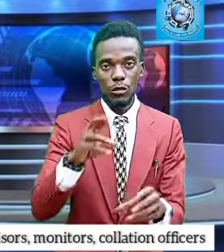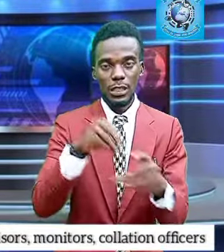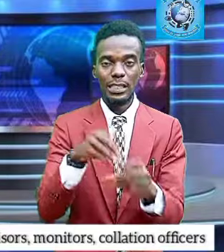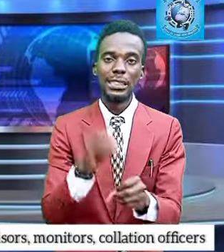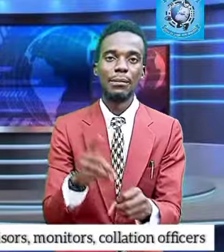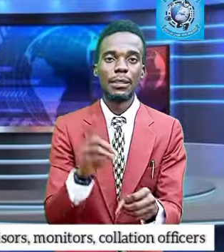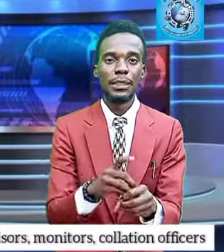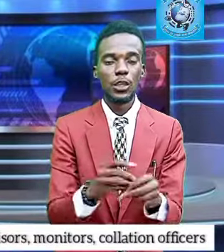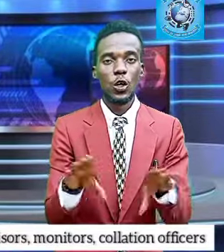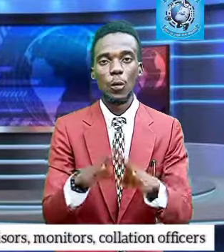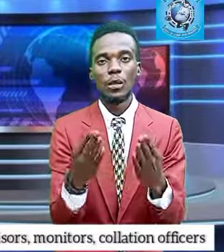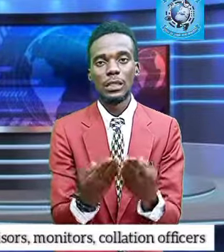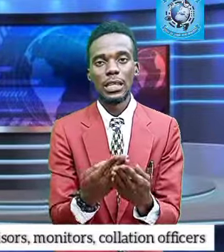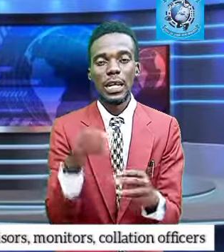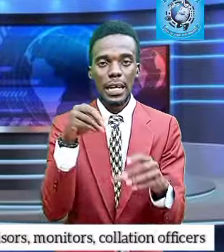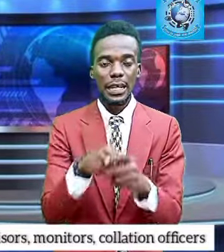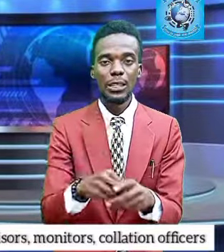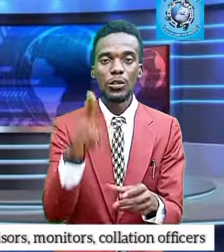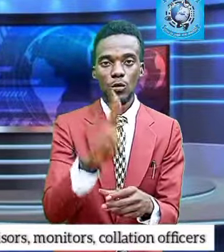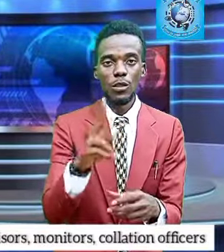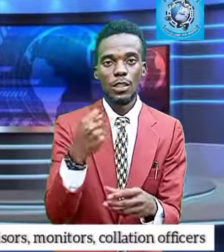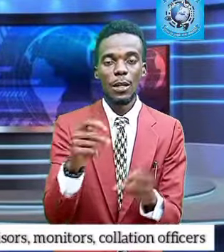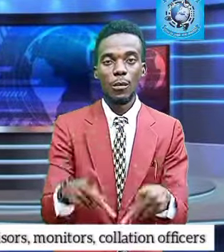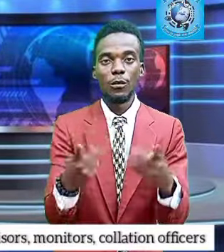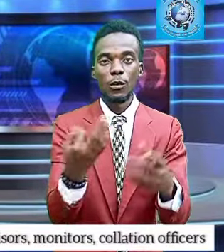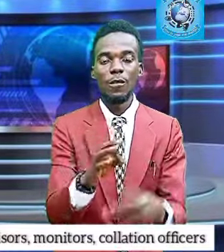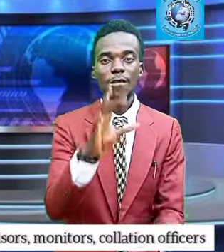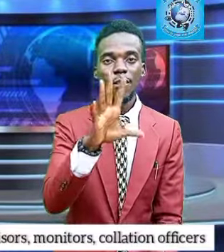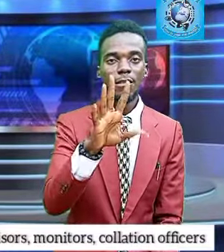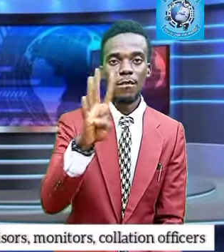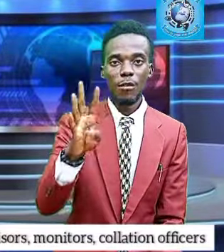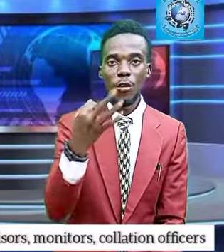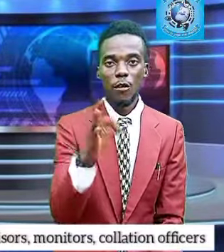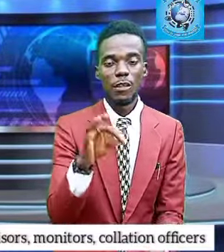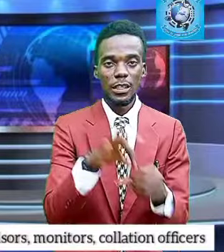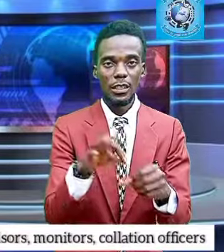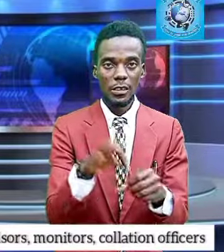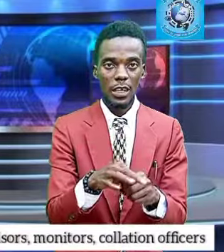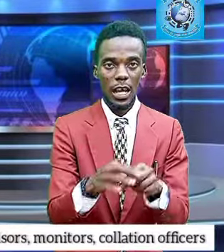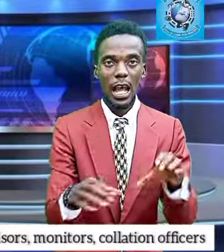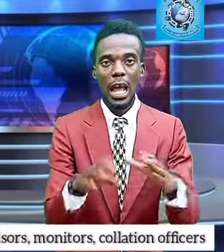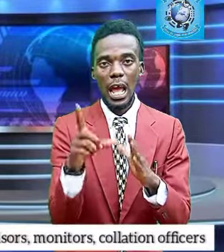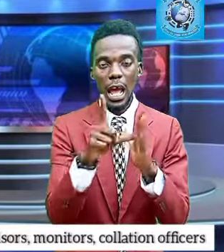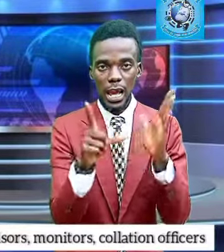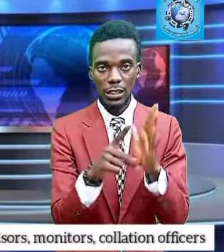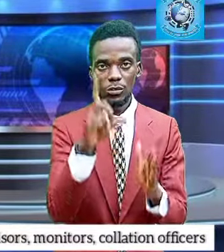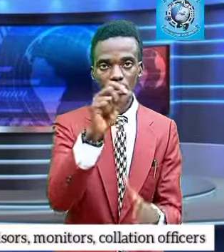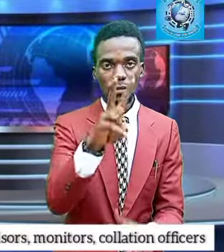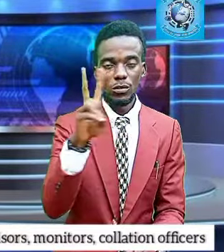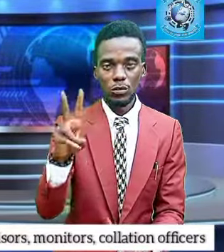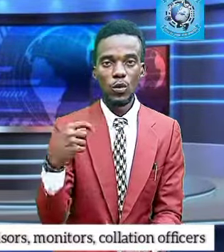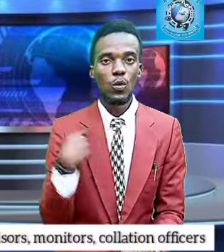community. In implementing the provisions of 54 of the Electoral Act 2022, we